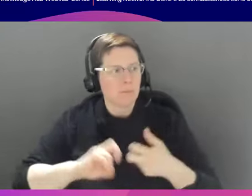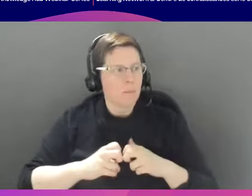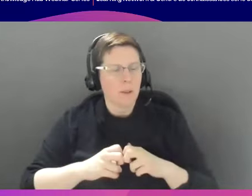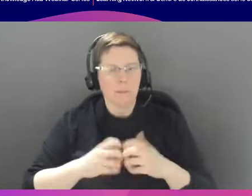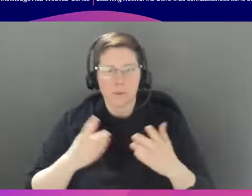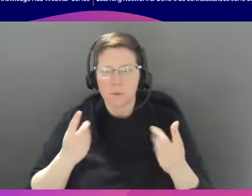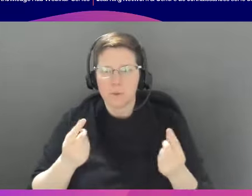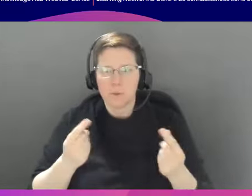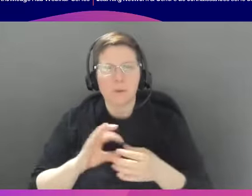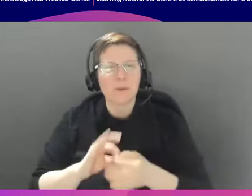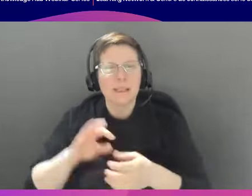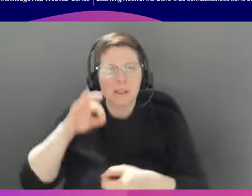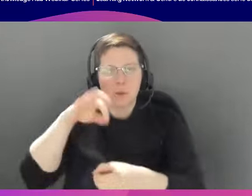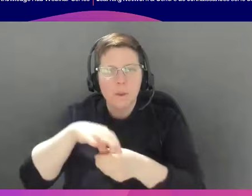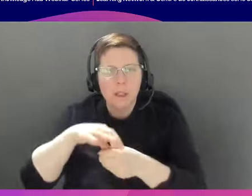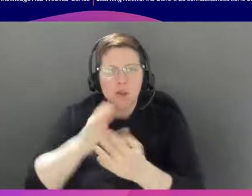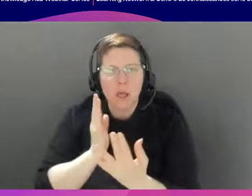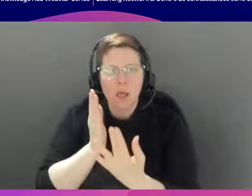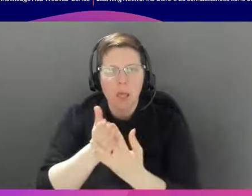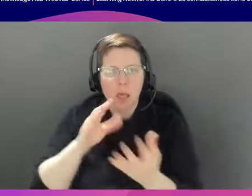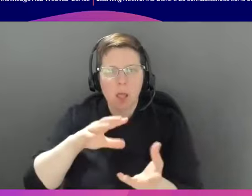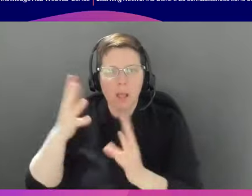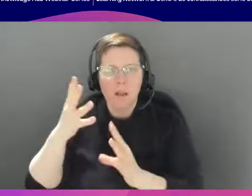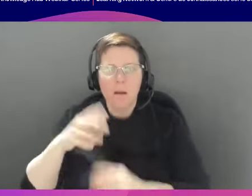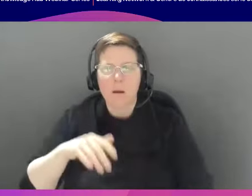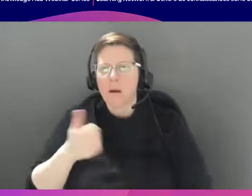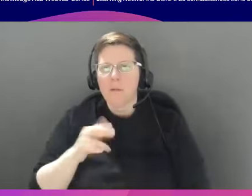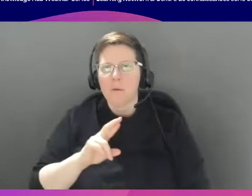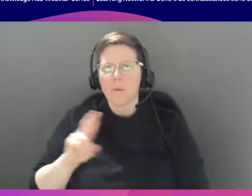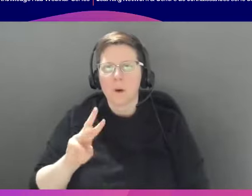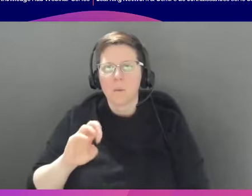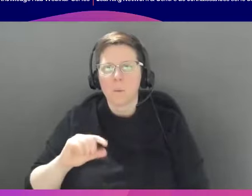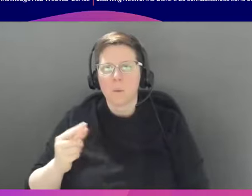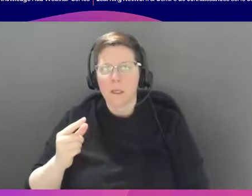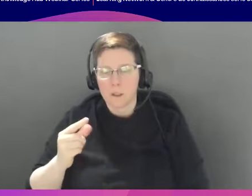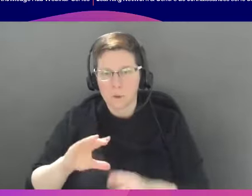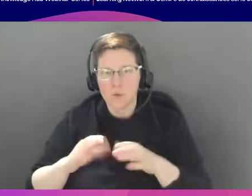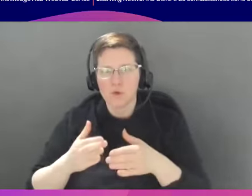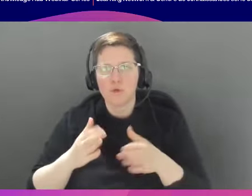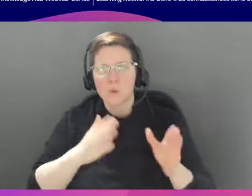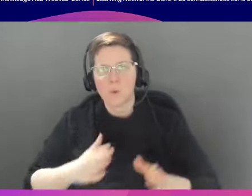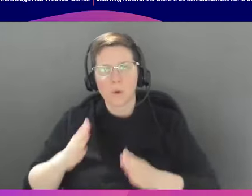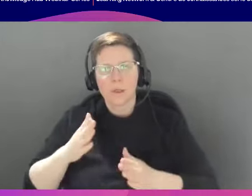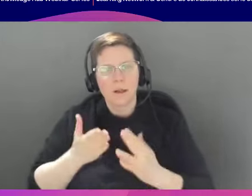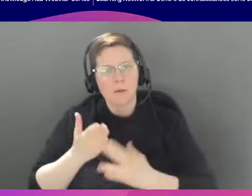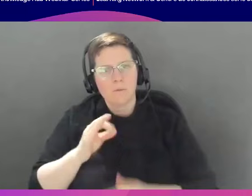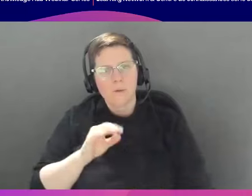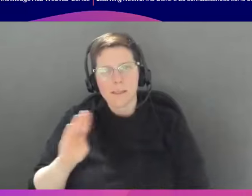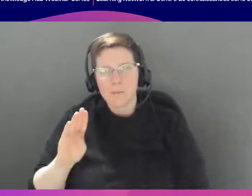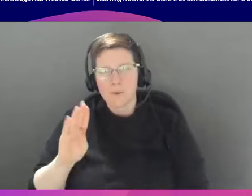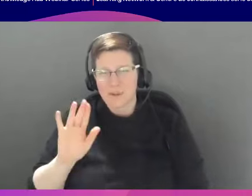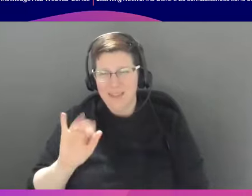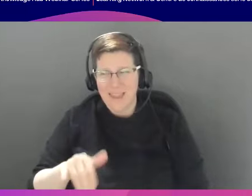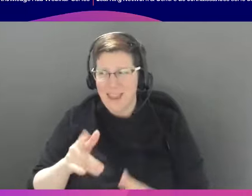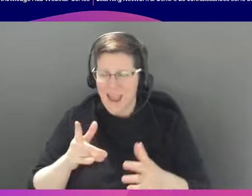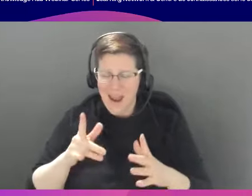of like election interference, other right-wing groups that are organizing through like Facebook, for example. And so